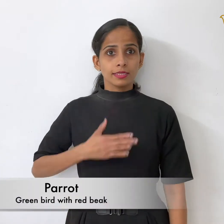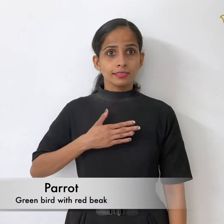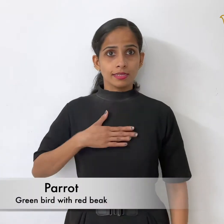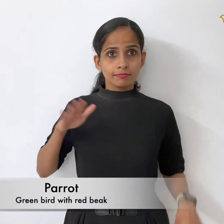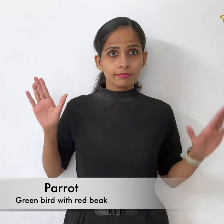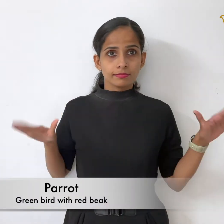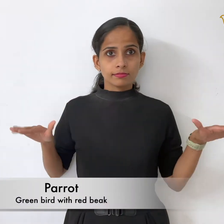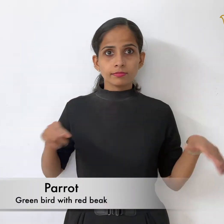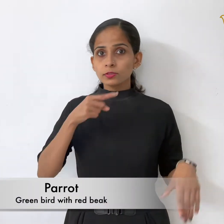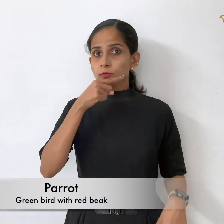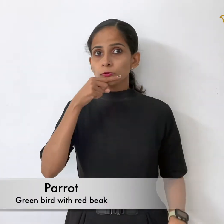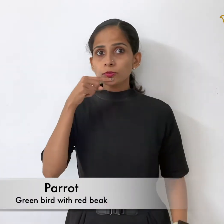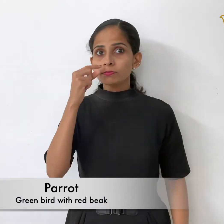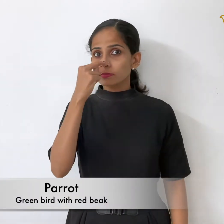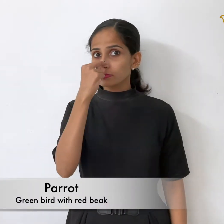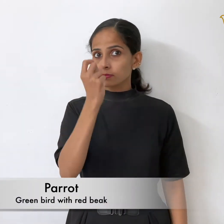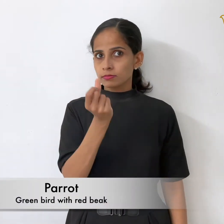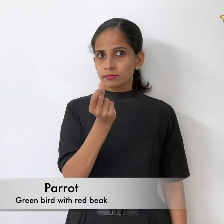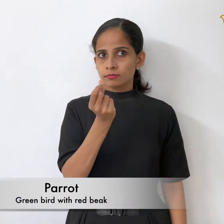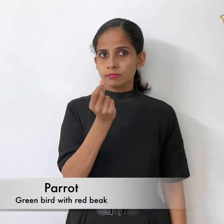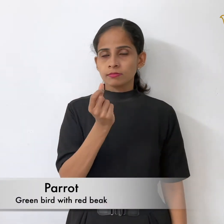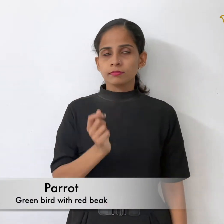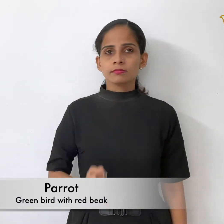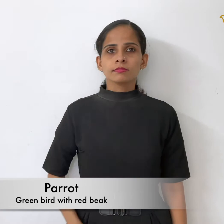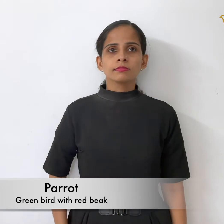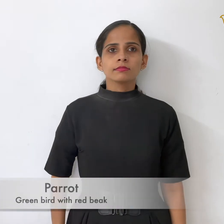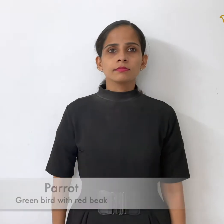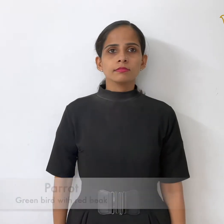Parrot, green bird with red beak.